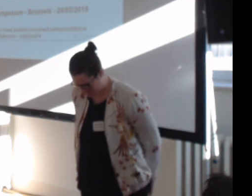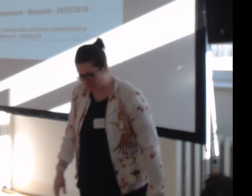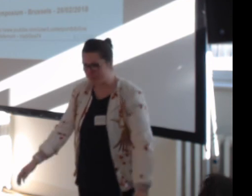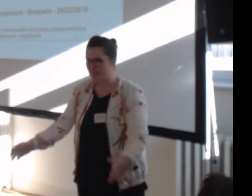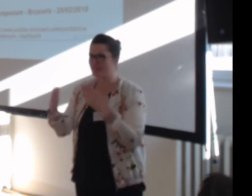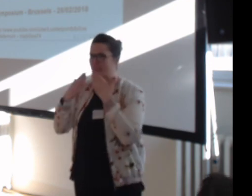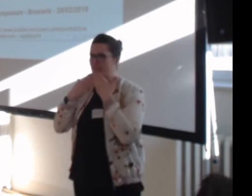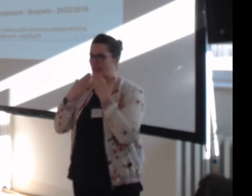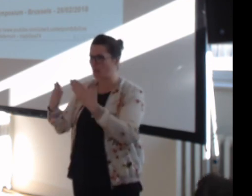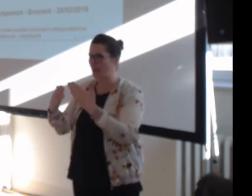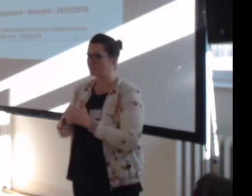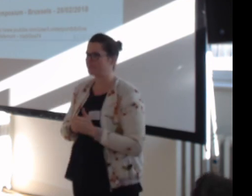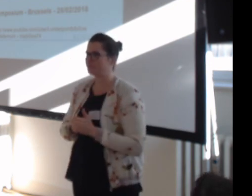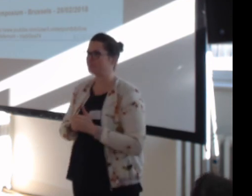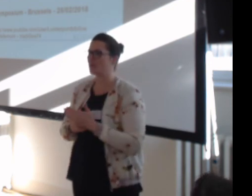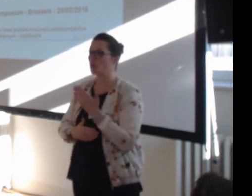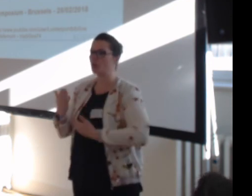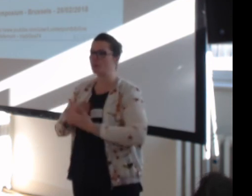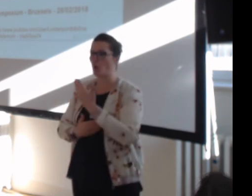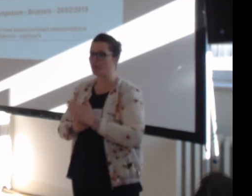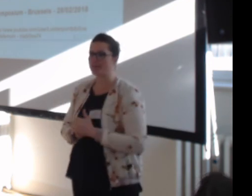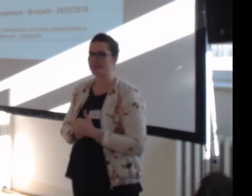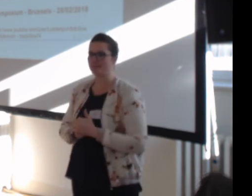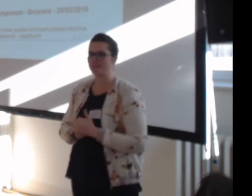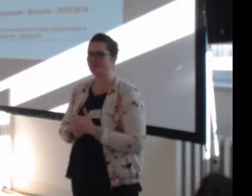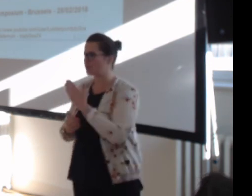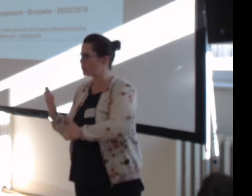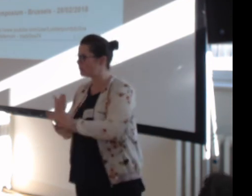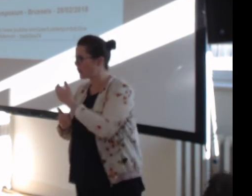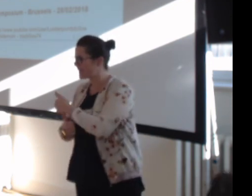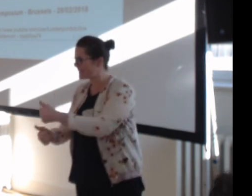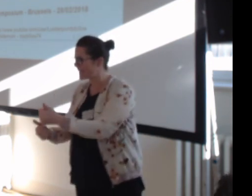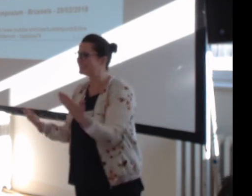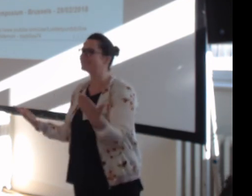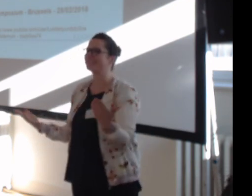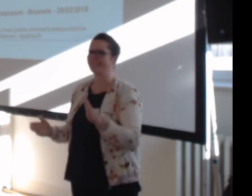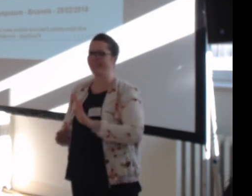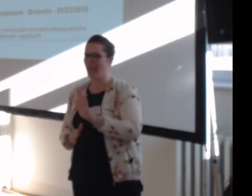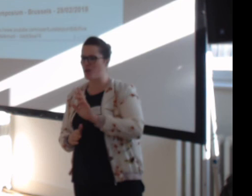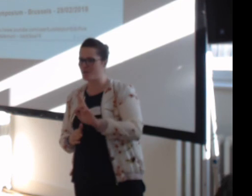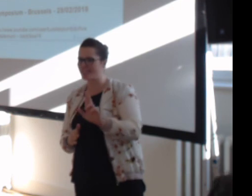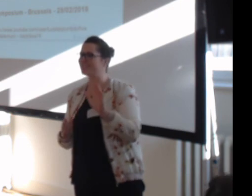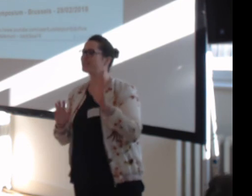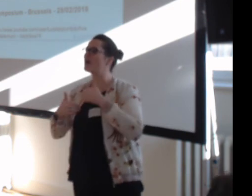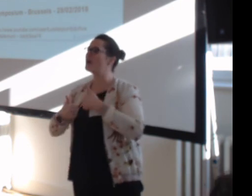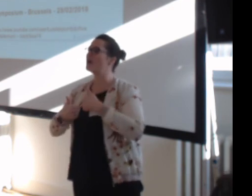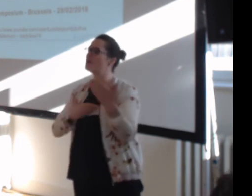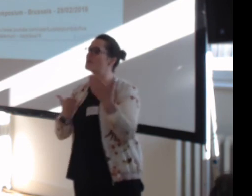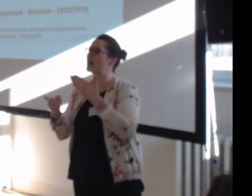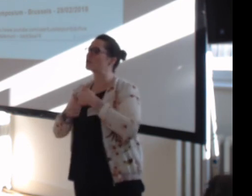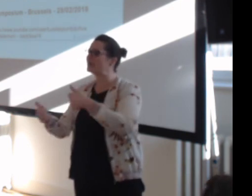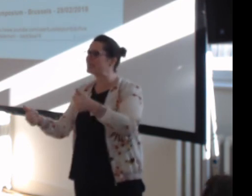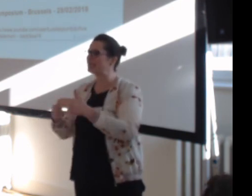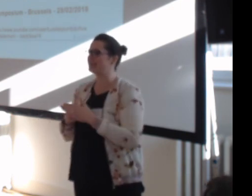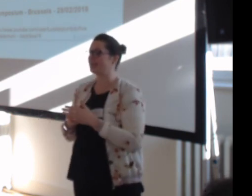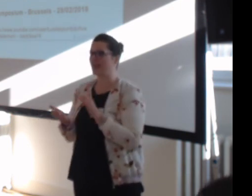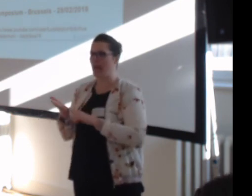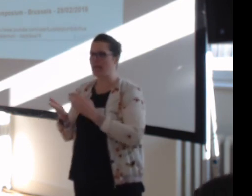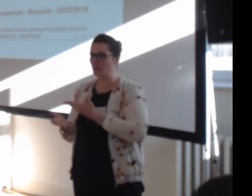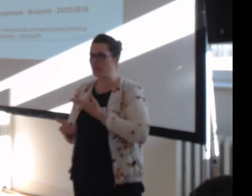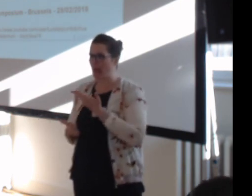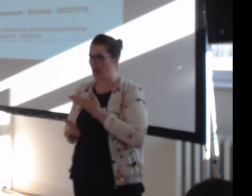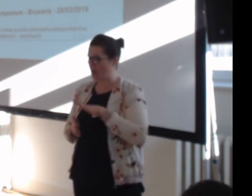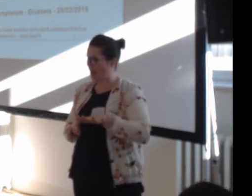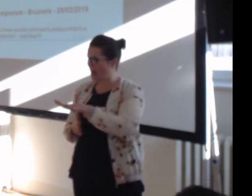Thank you, Bart. Good morning. Morning. Everyone. Hi, Richard. Welcome, everybody. I'm so glad you're